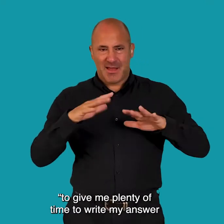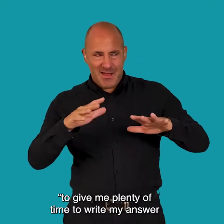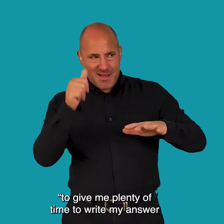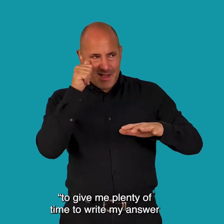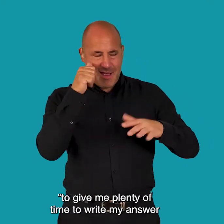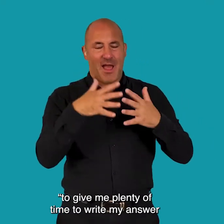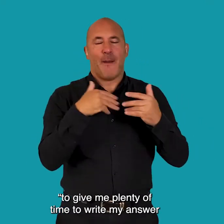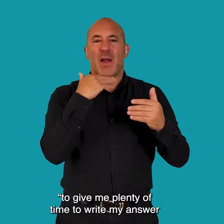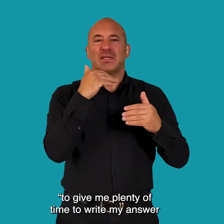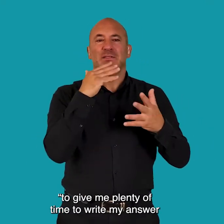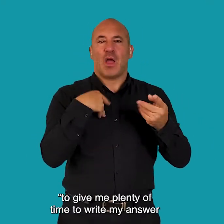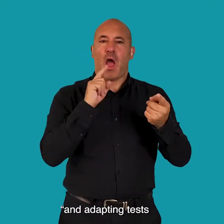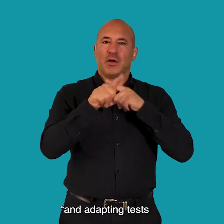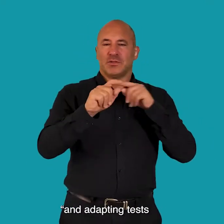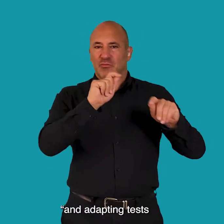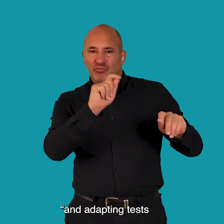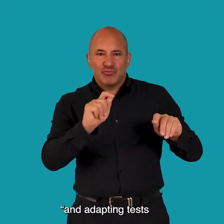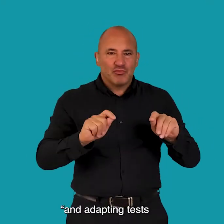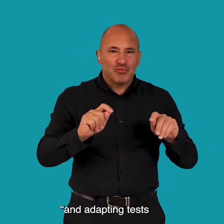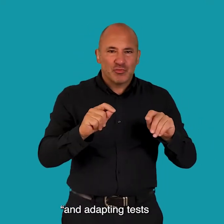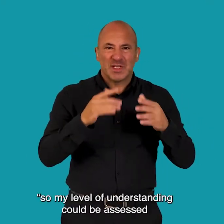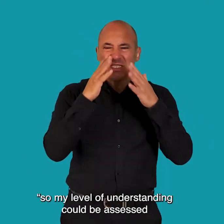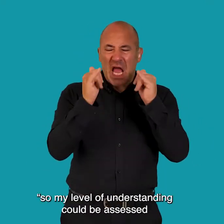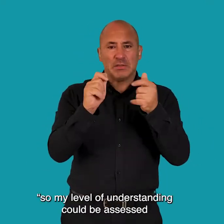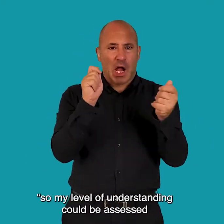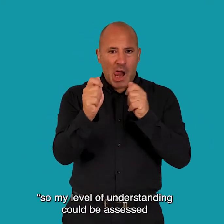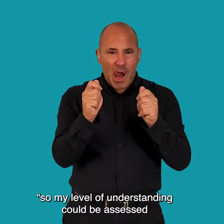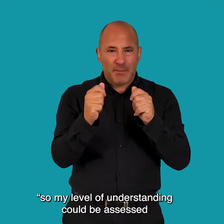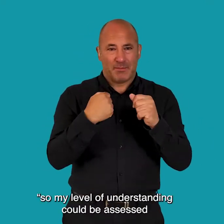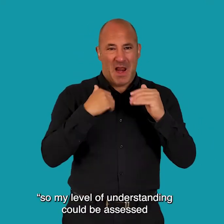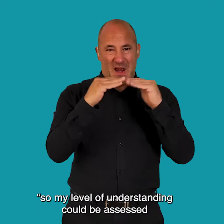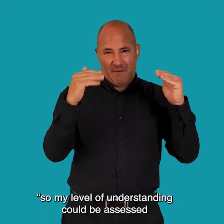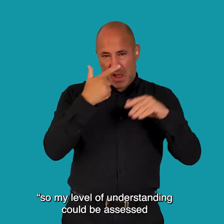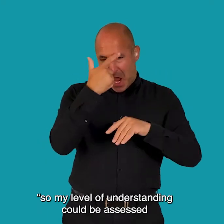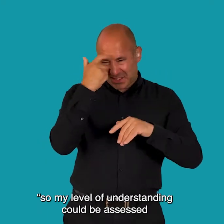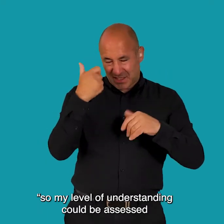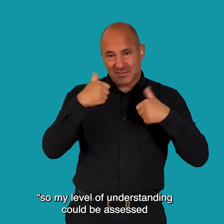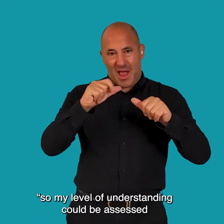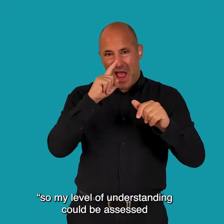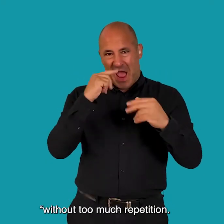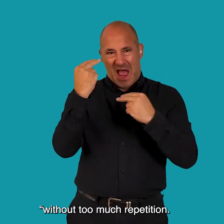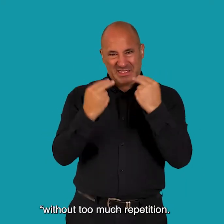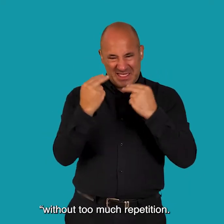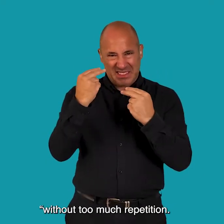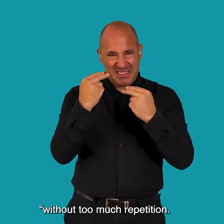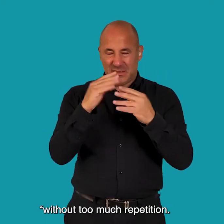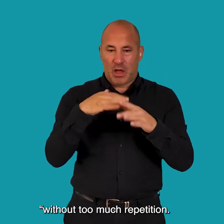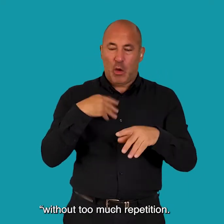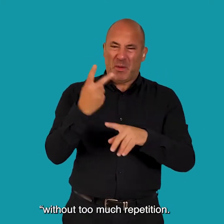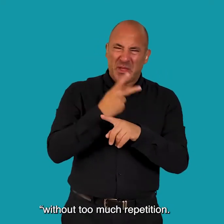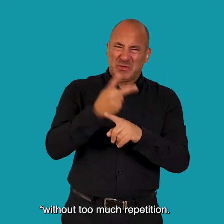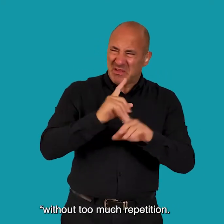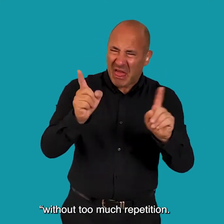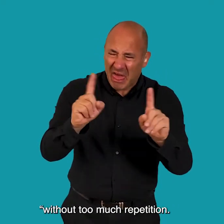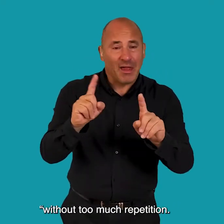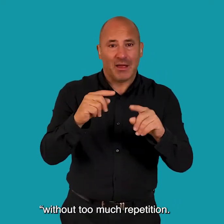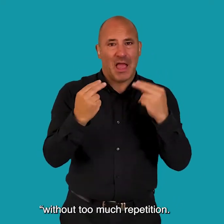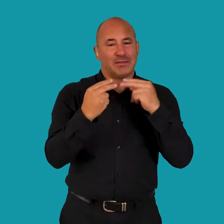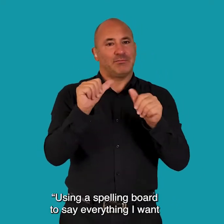to write my answer, and adapting tests so my level of understanding could be assessed without too much repetition.